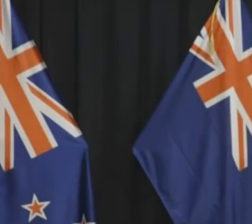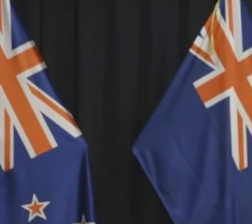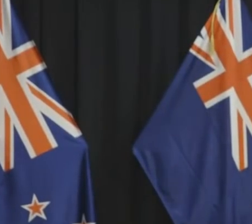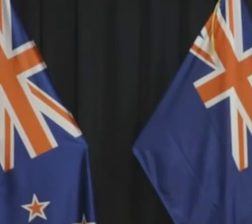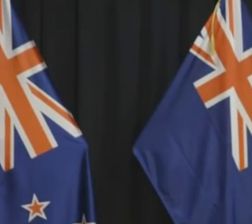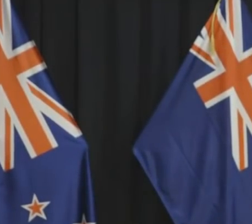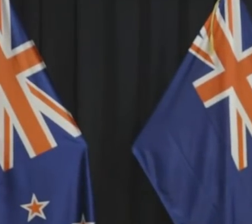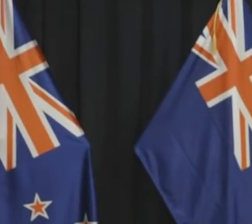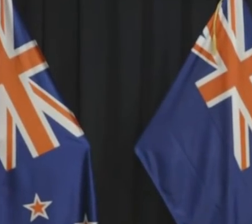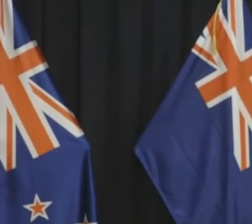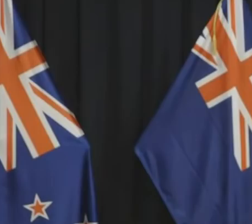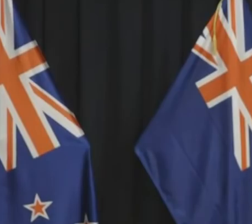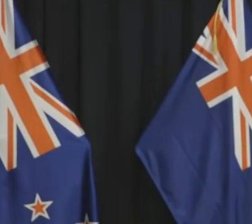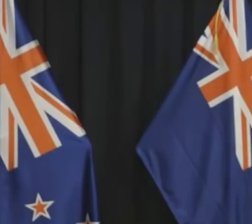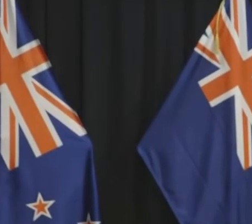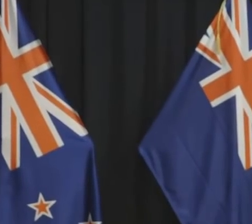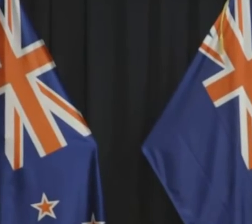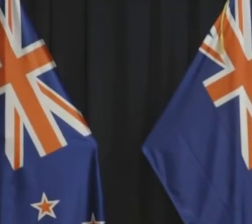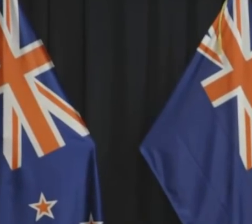extend...